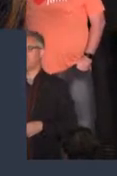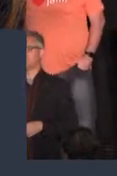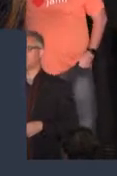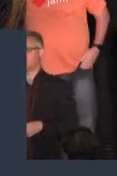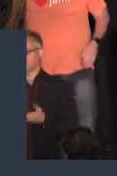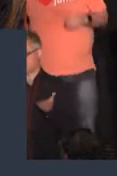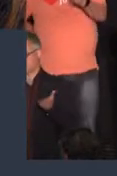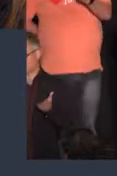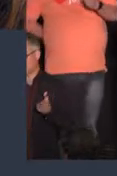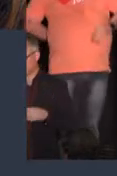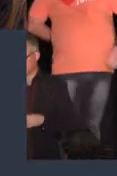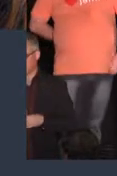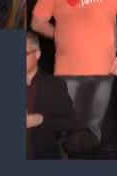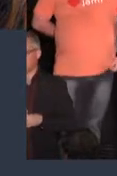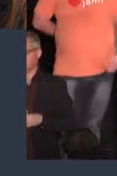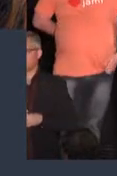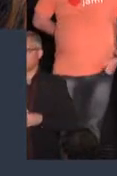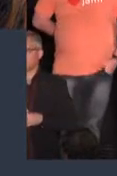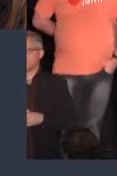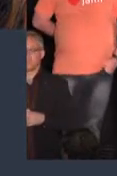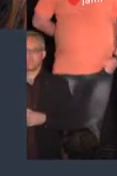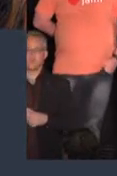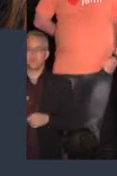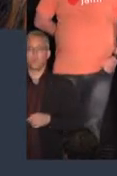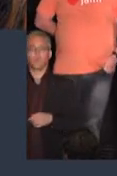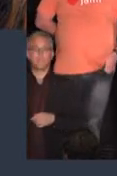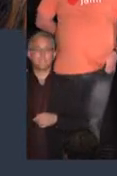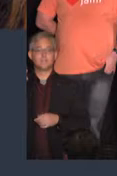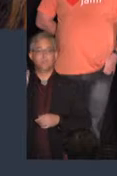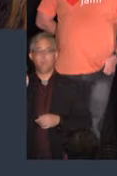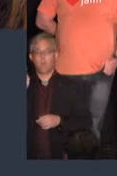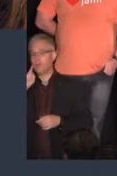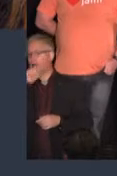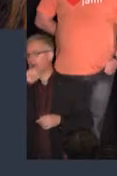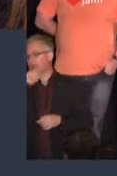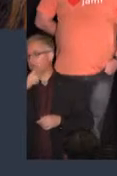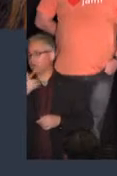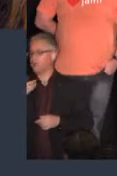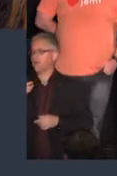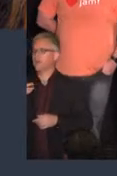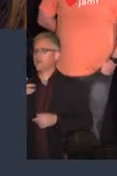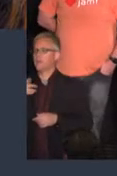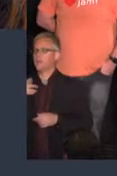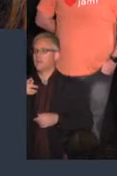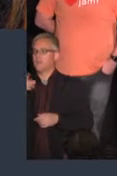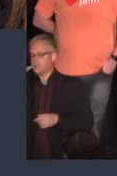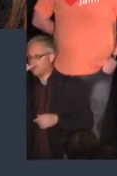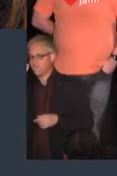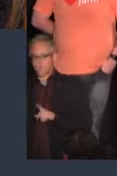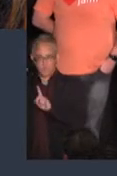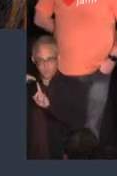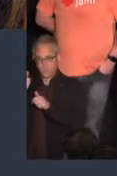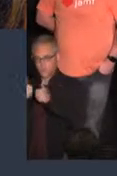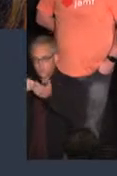So that way, when we're e-sparking and doing some other things, finding those devices and which student's on there really helps.